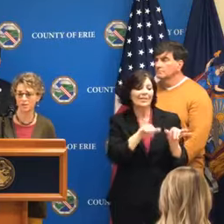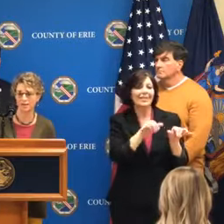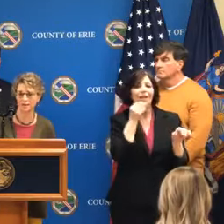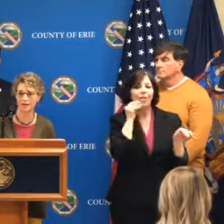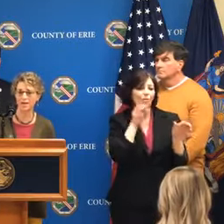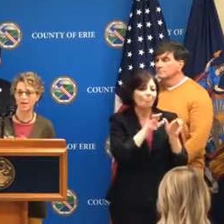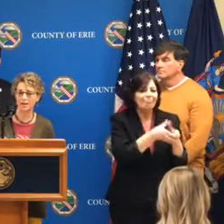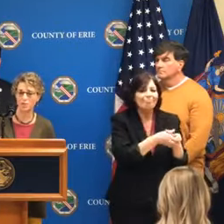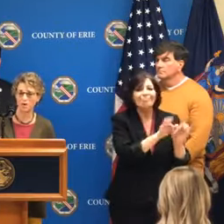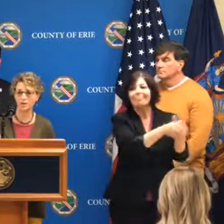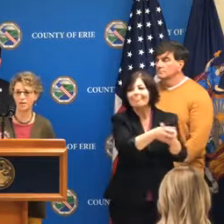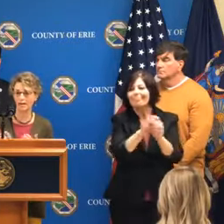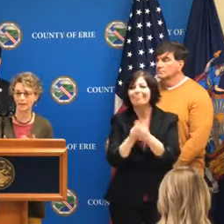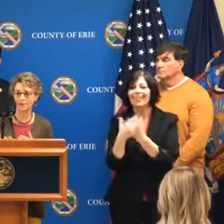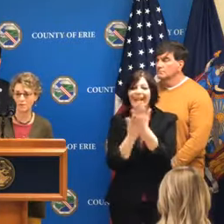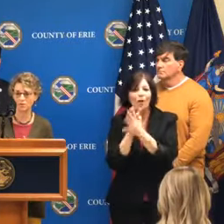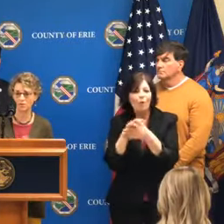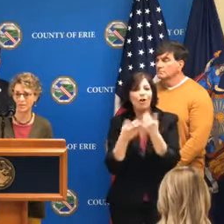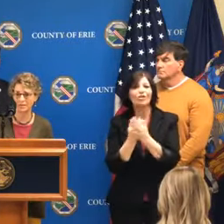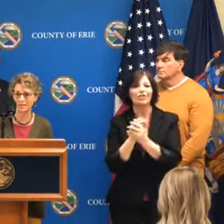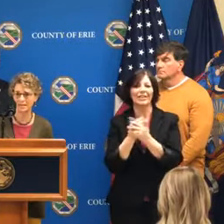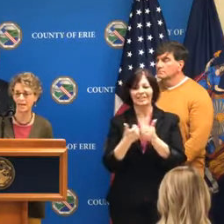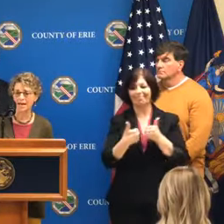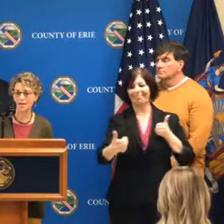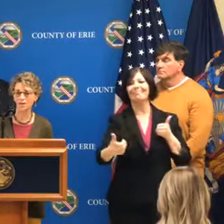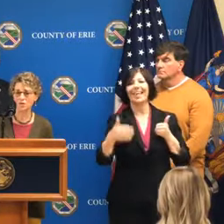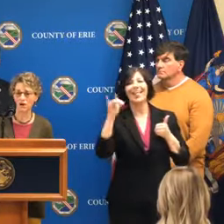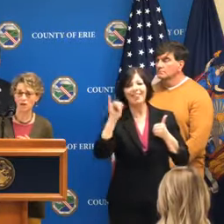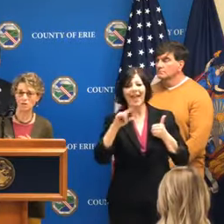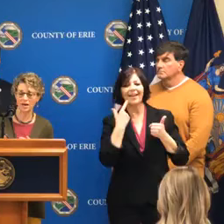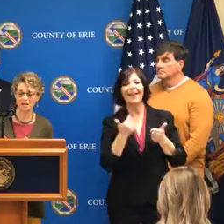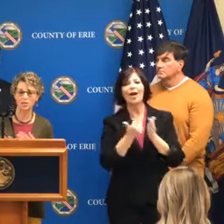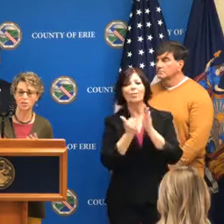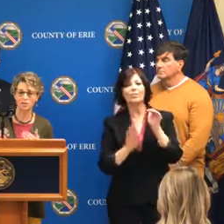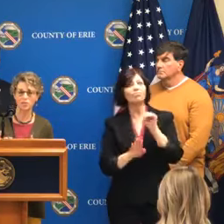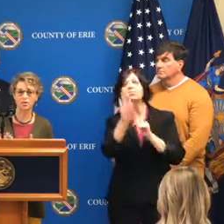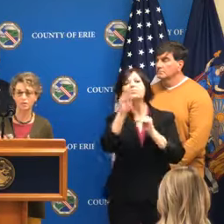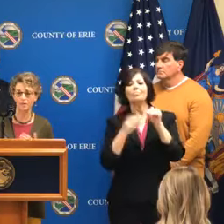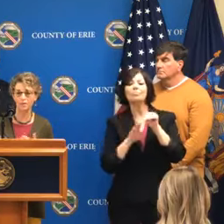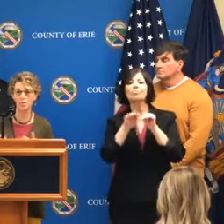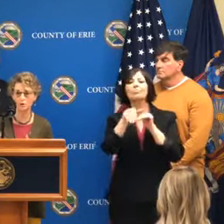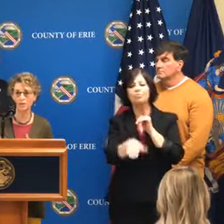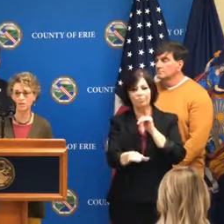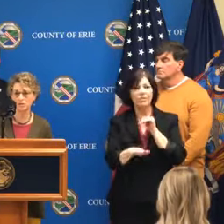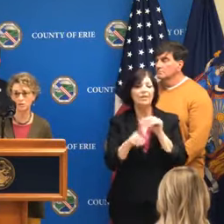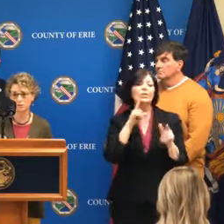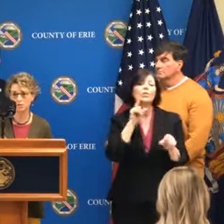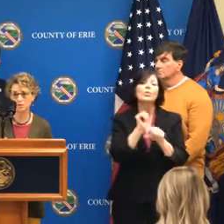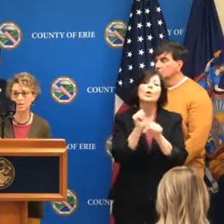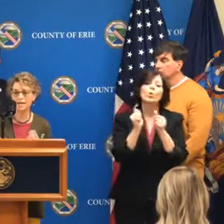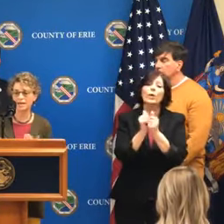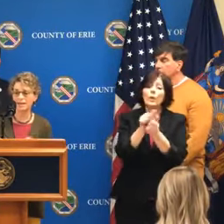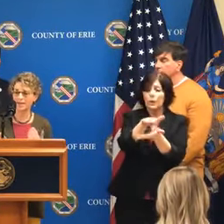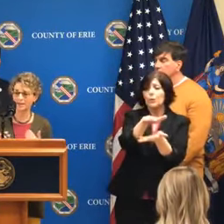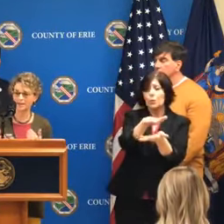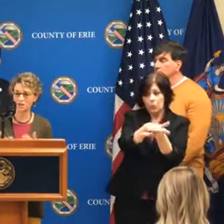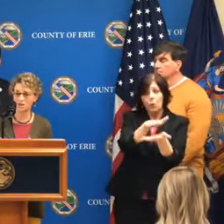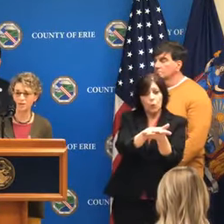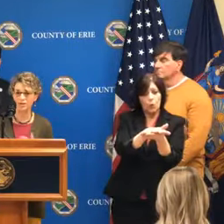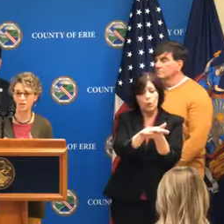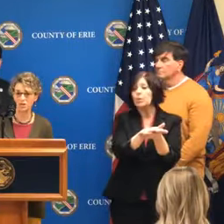interventions like hand washing and physical distancing. And so that's why we're really working with the schools to have